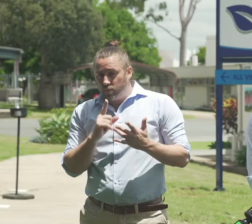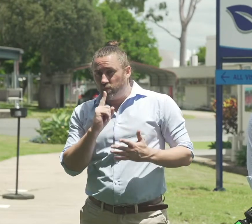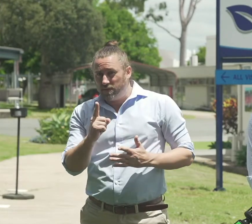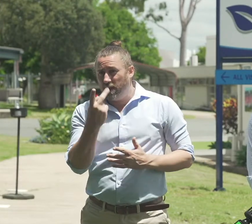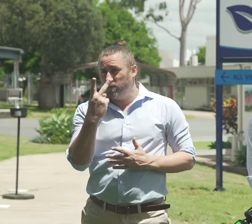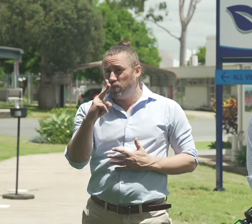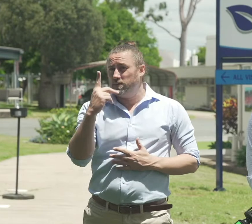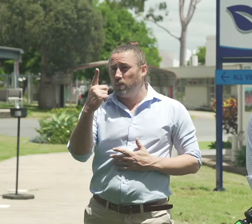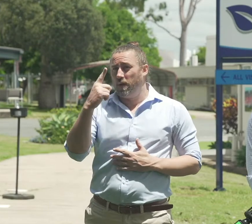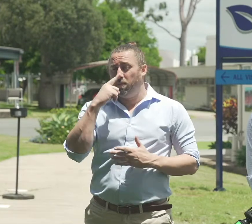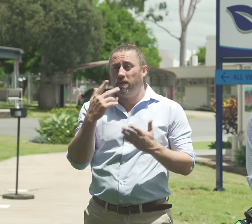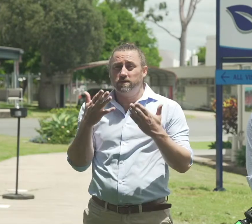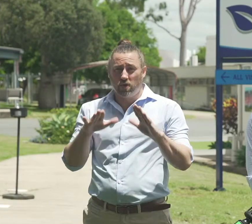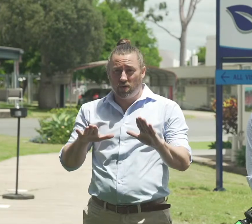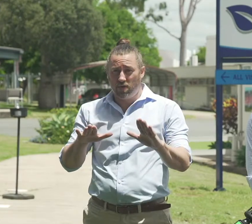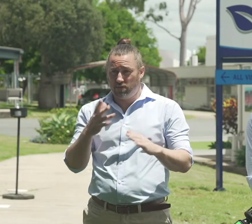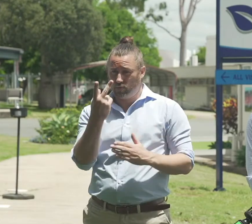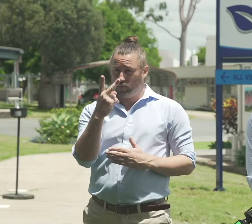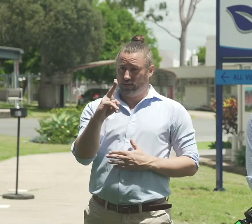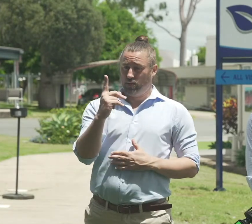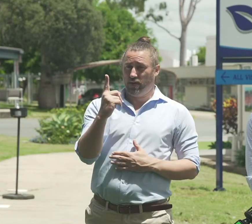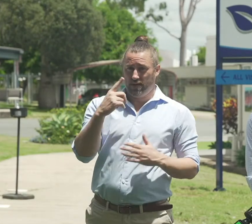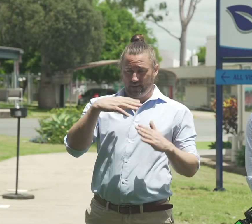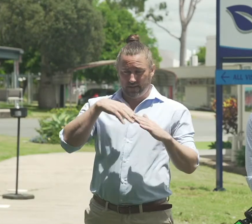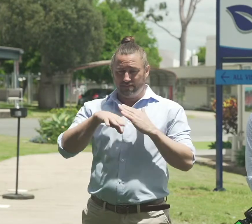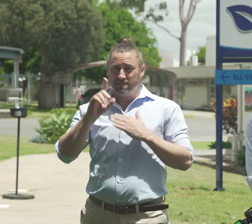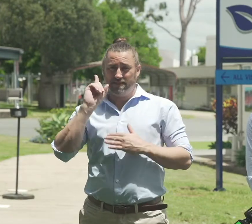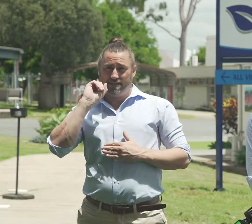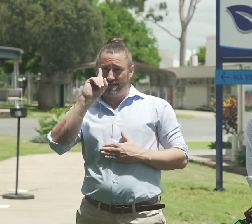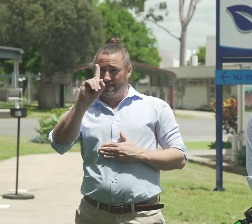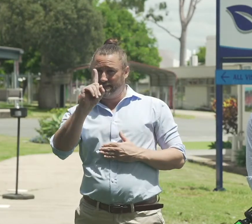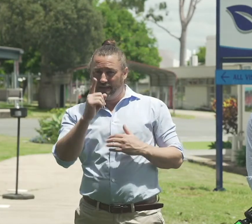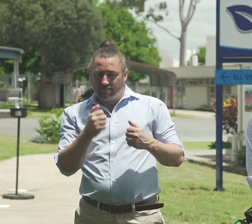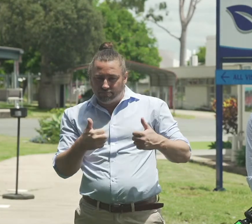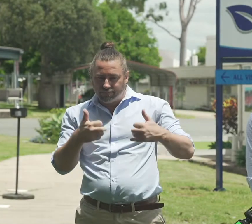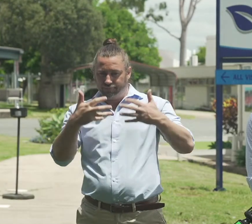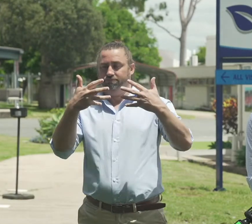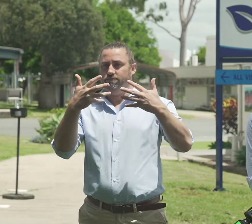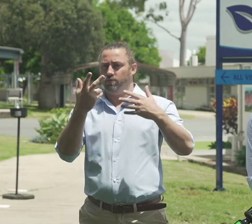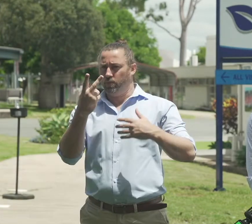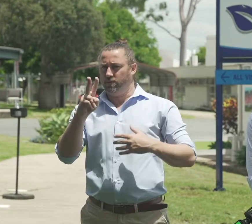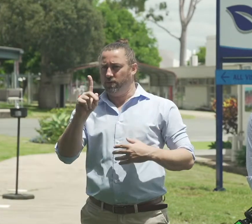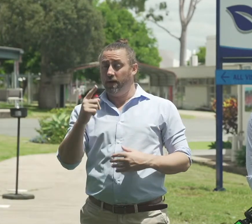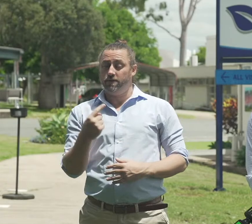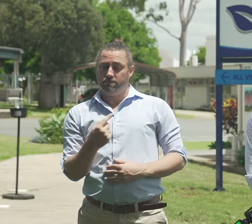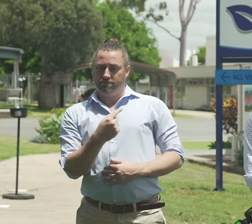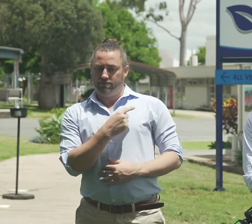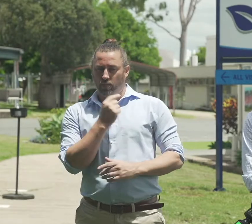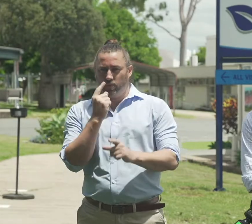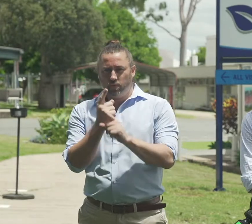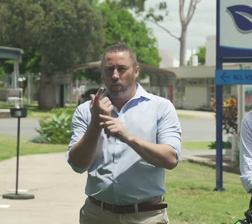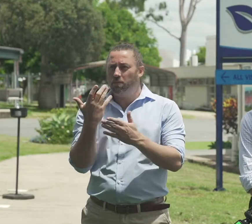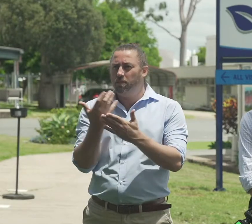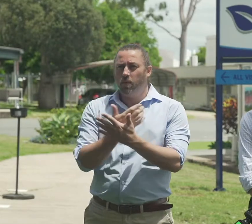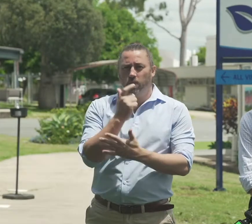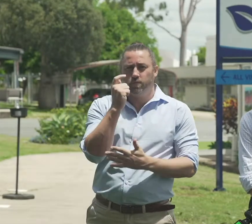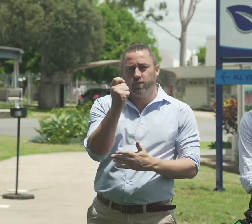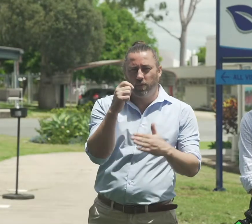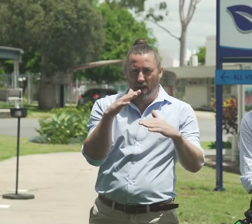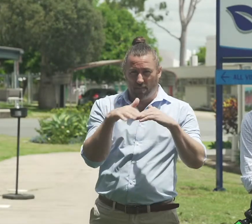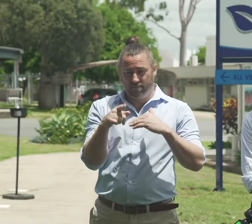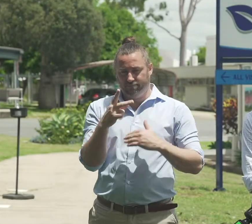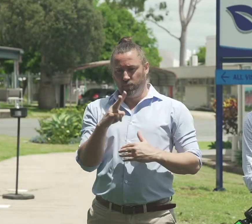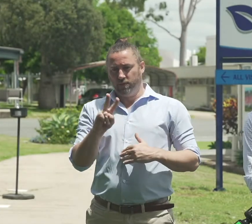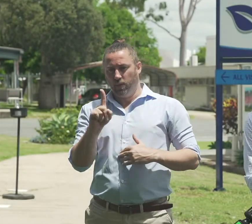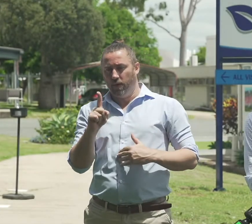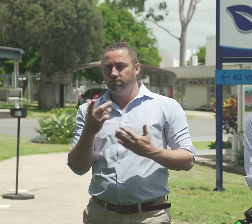Queenslanders died over the last 24-hour period. The Chief Health Officer will go into more detail on that.